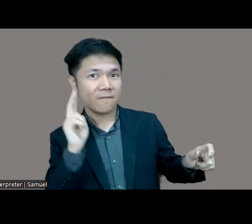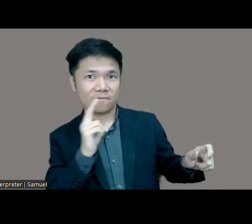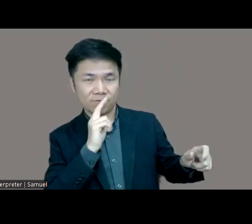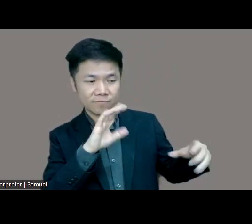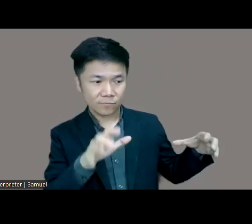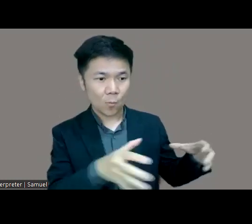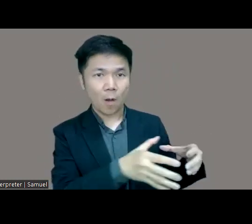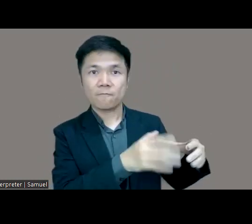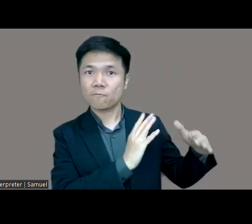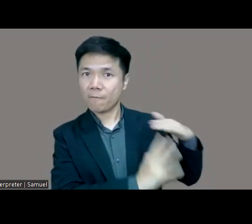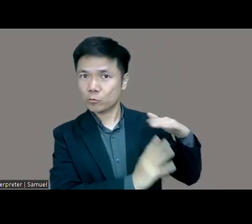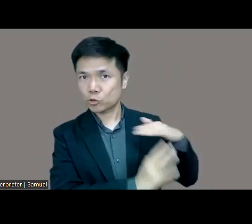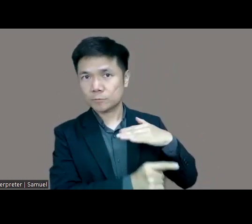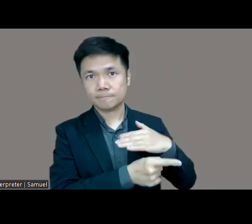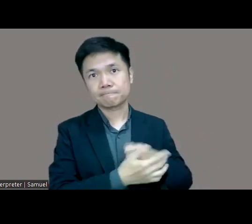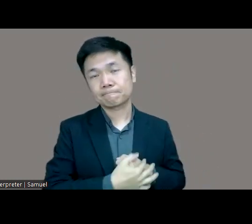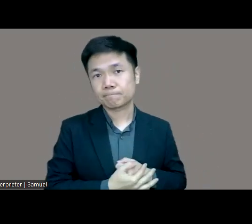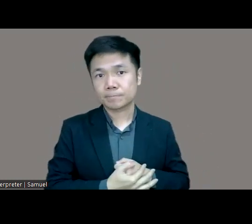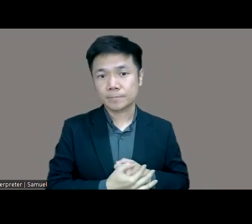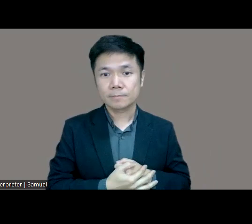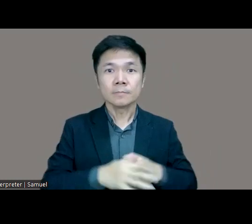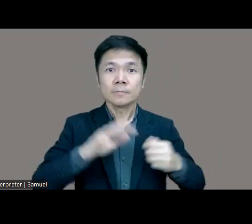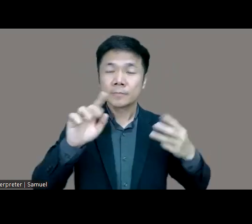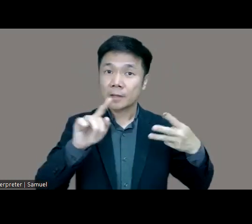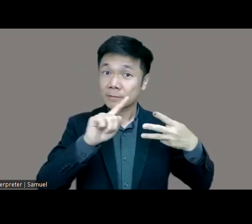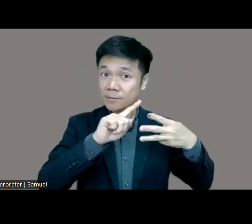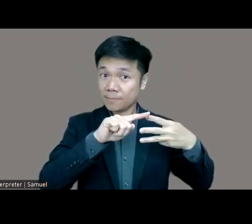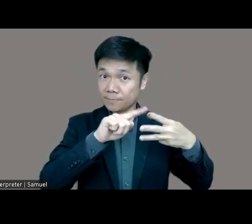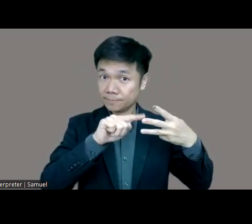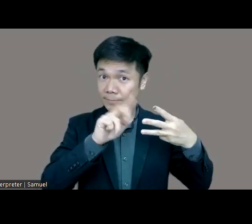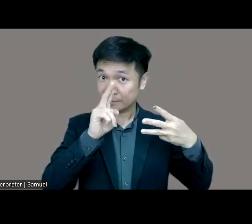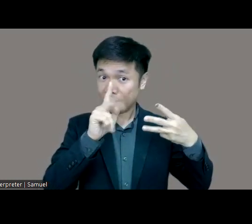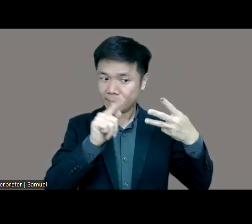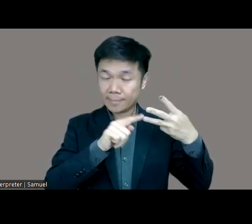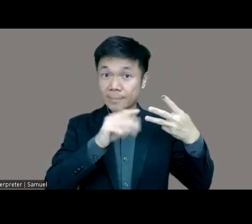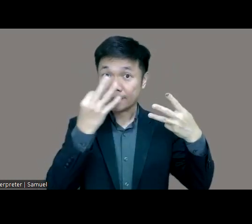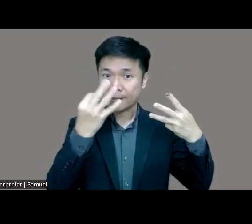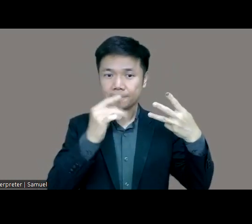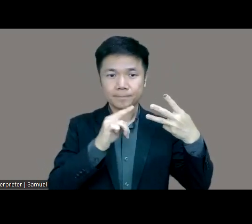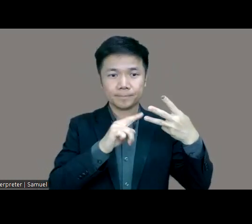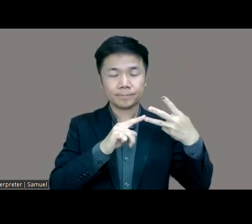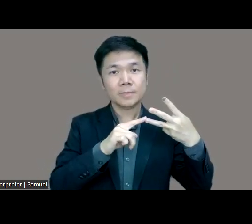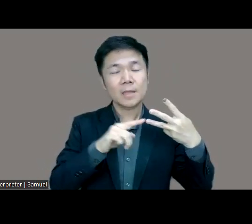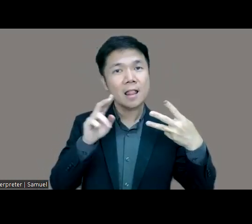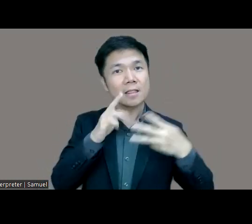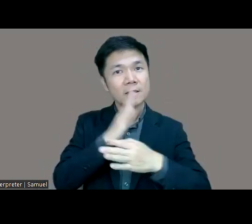then there's a third area that is disability and the UNHCR's